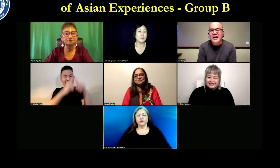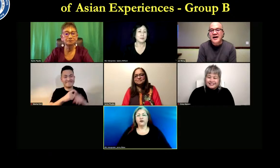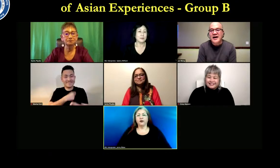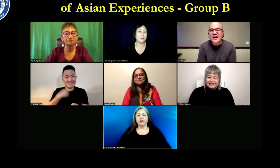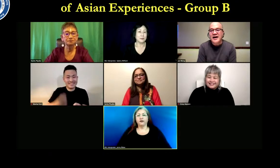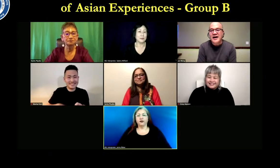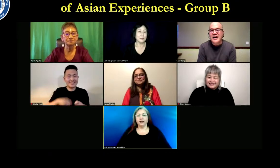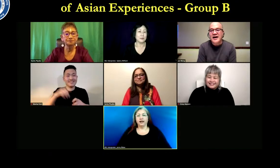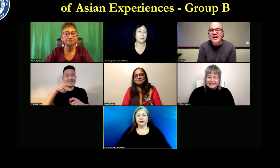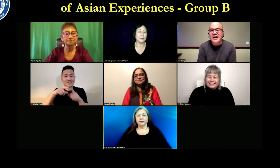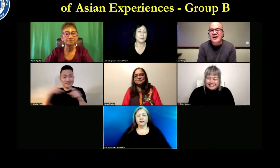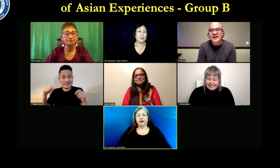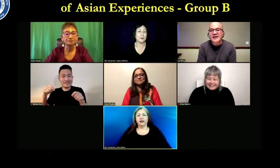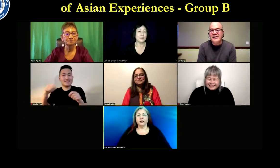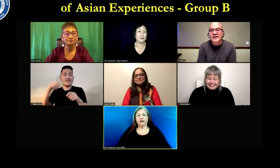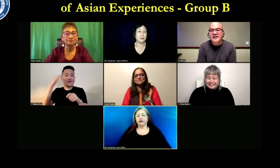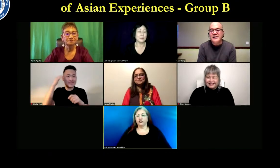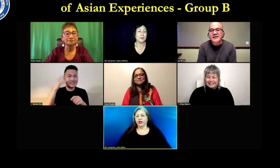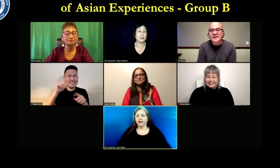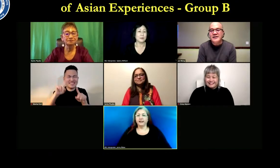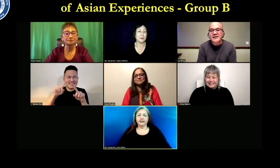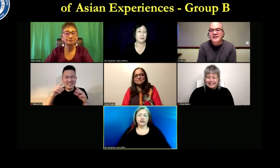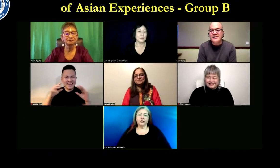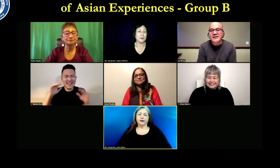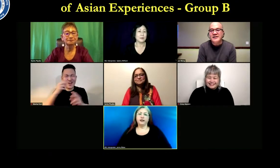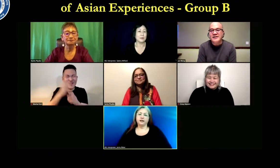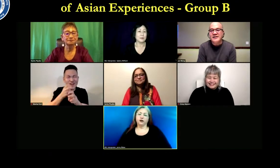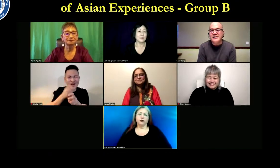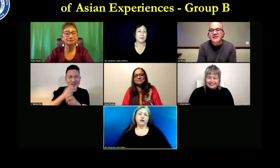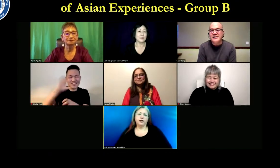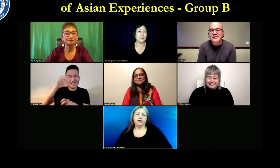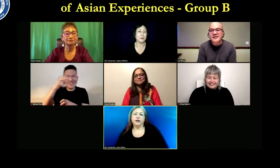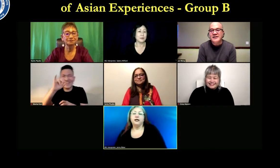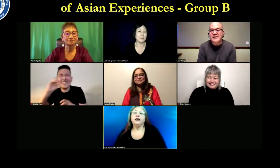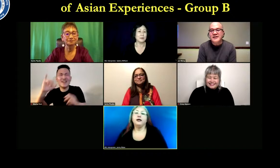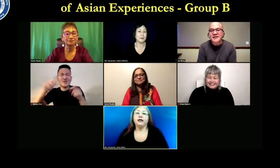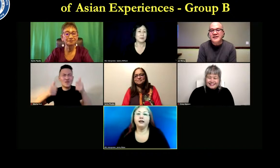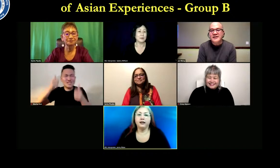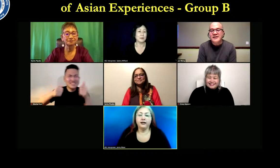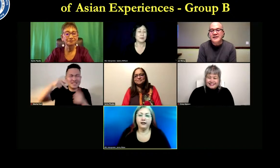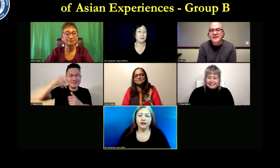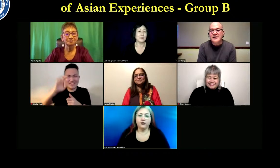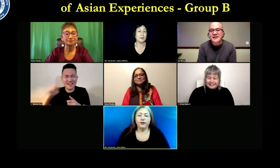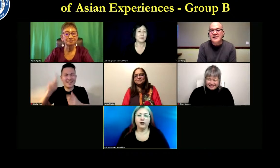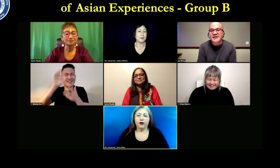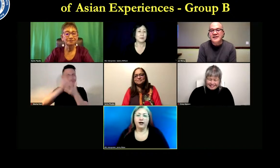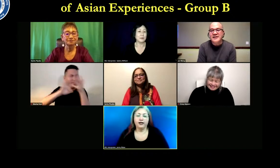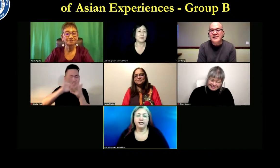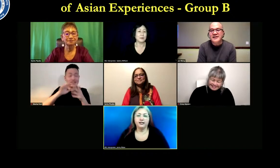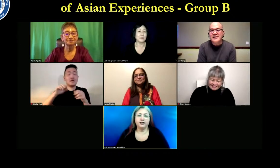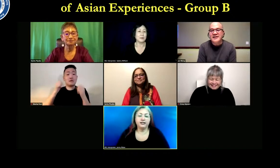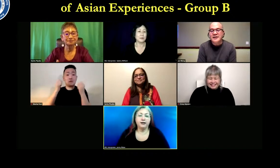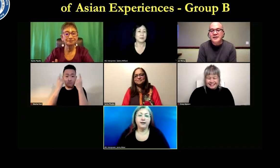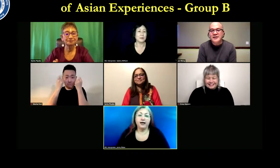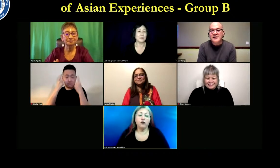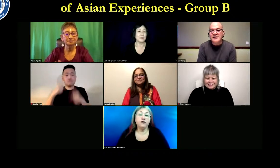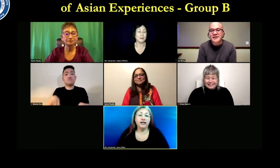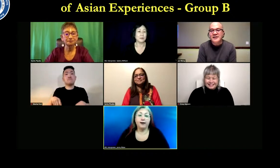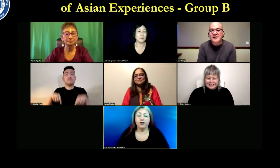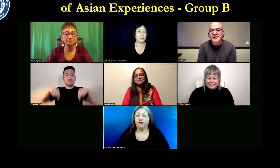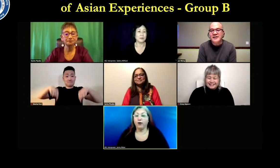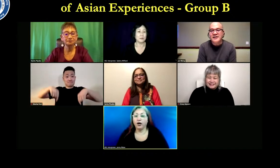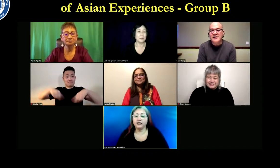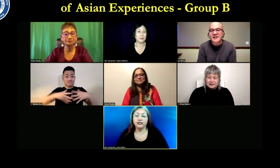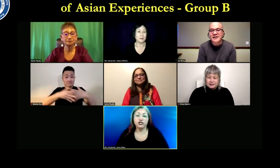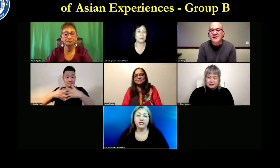Asians with very different names, and there's Chinese and Japanese, Korean, and they could be hard because there's some that